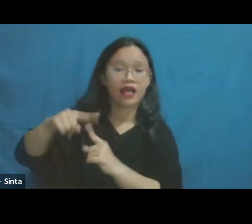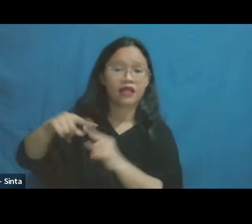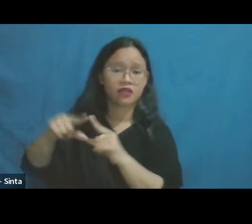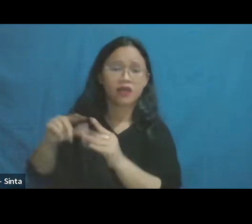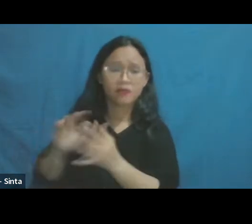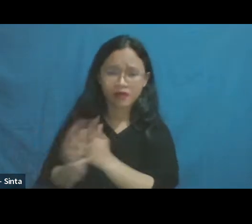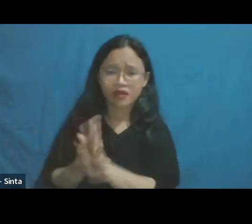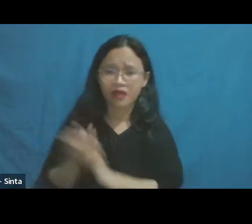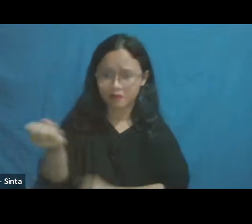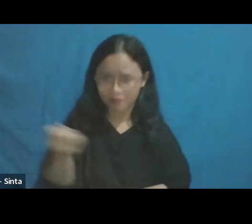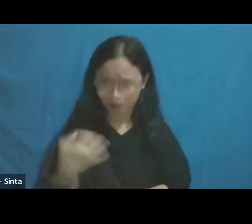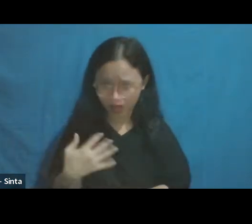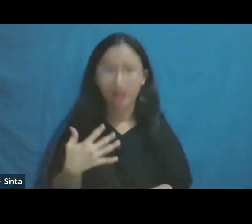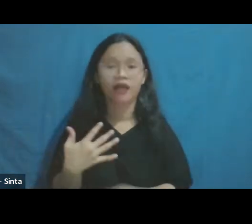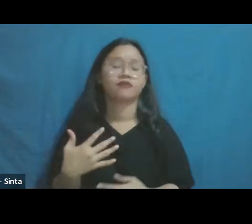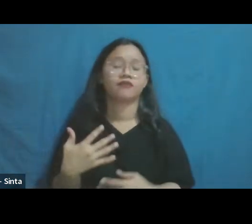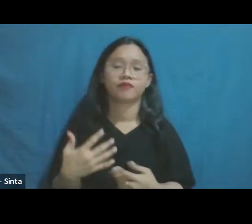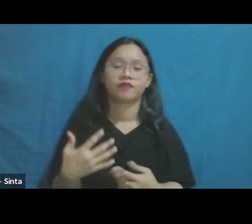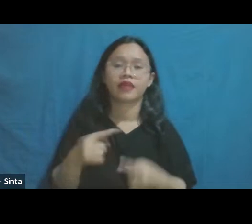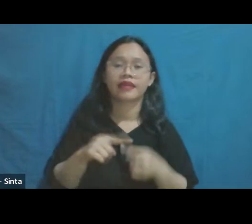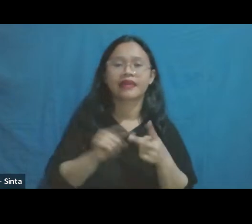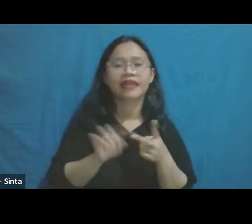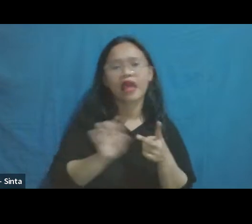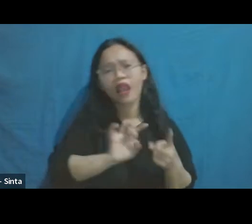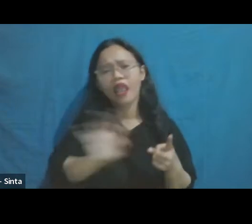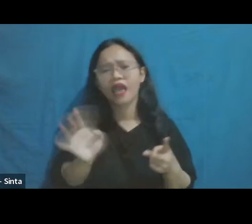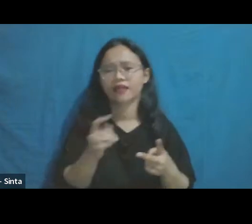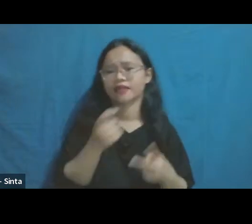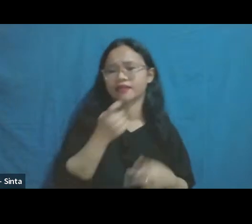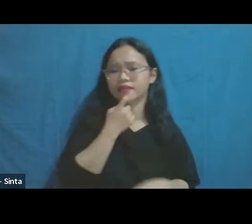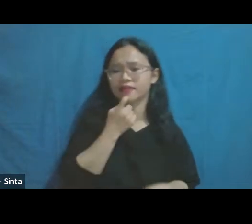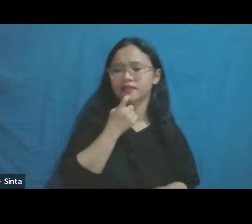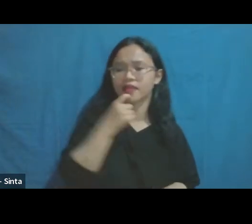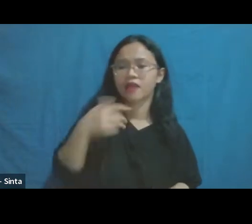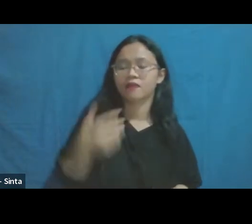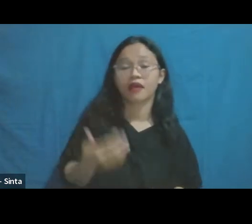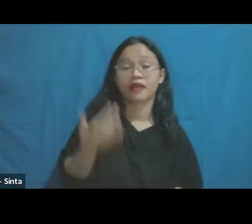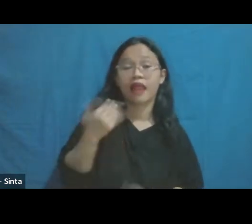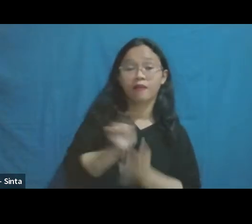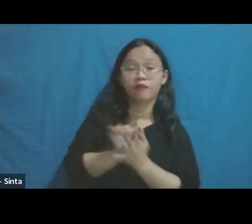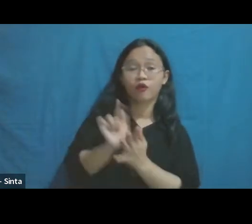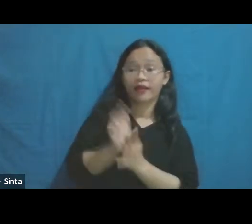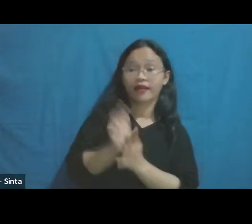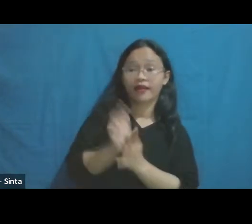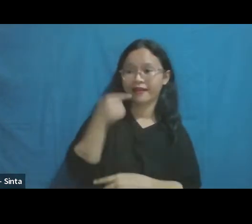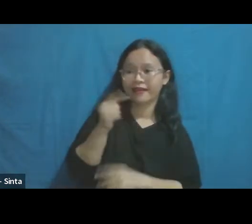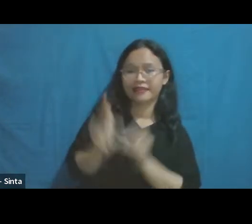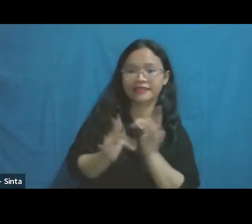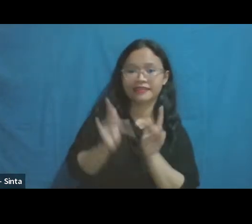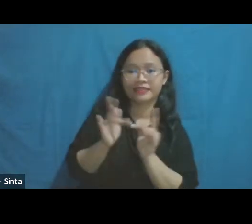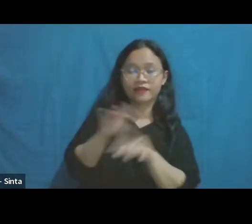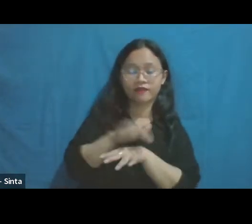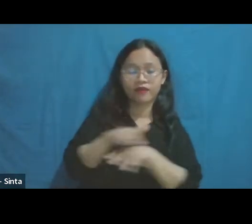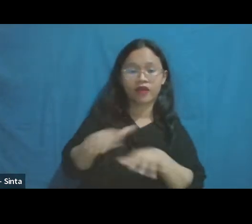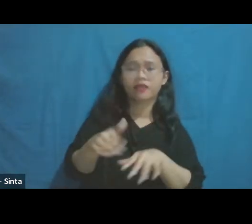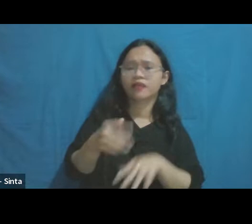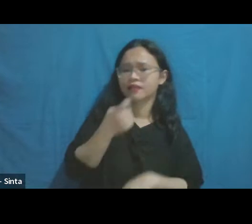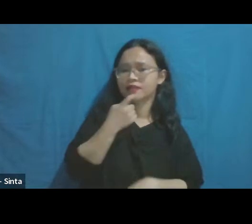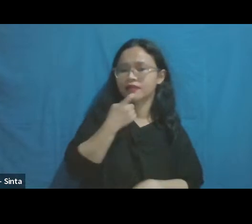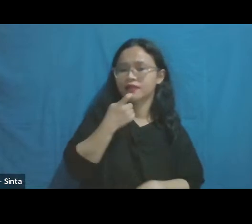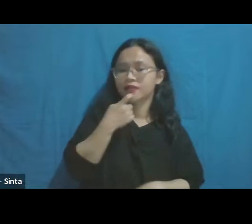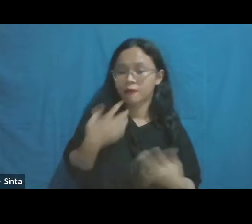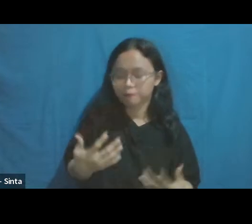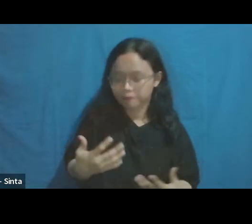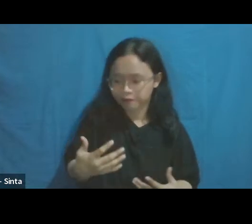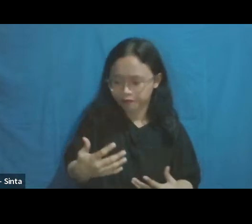In response to the SafeNet, to the gap between the mountainous region